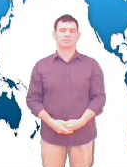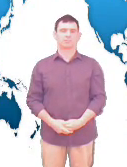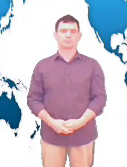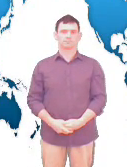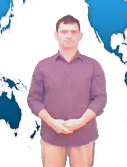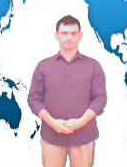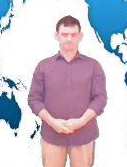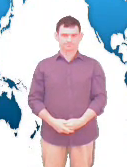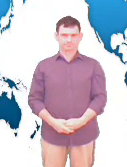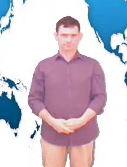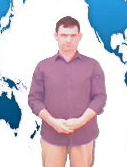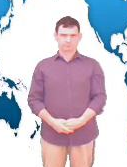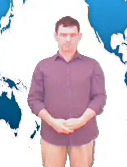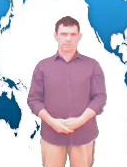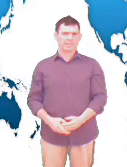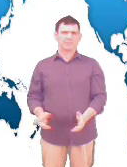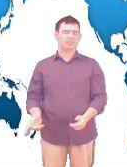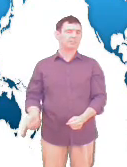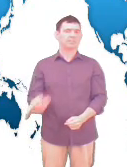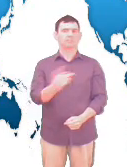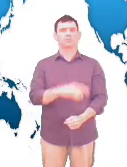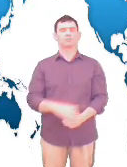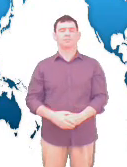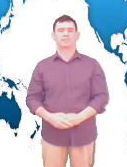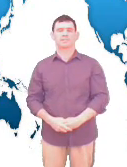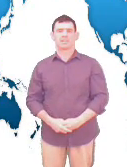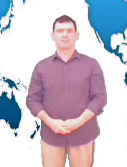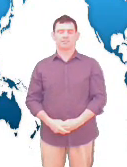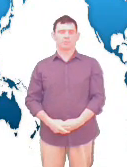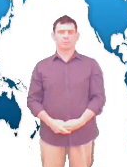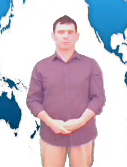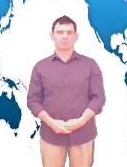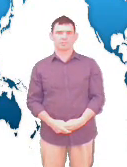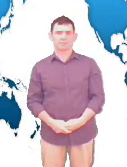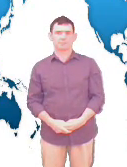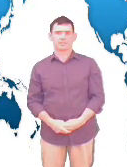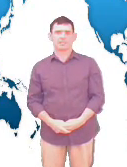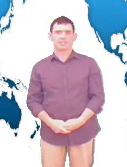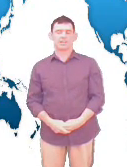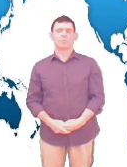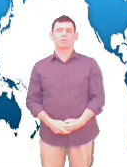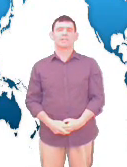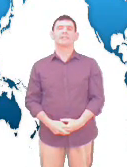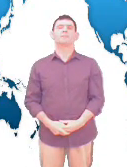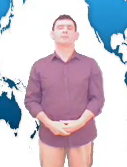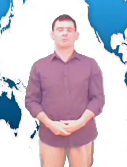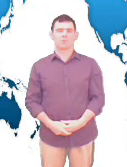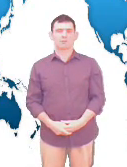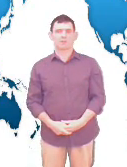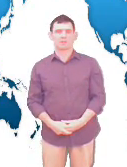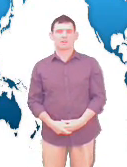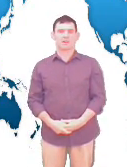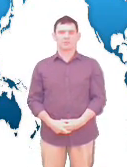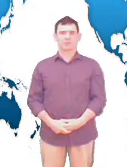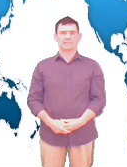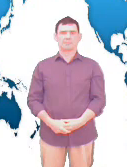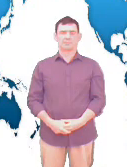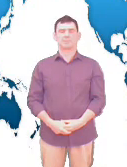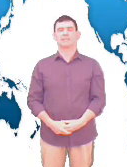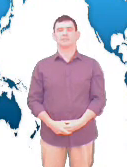to do. And if you like, you can run through this video one more time and work a little bit more on those limiting